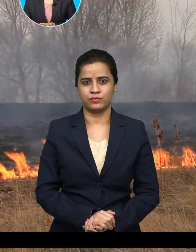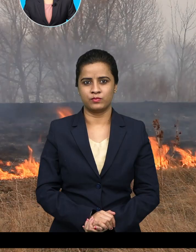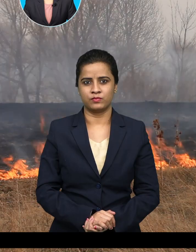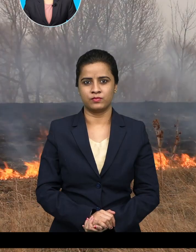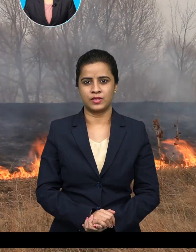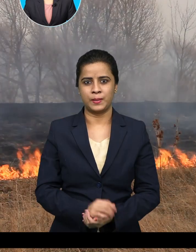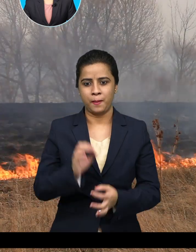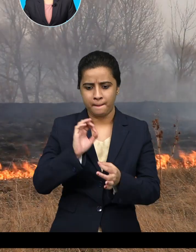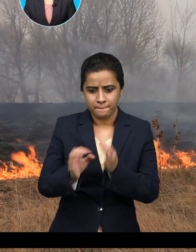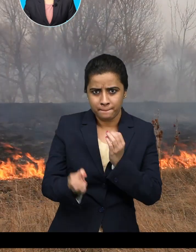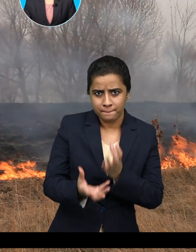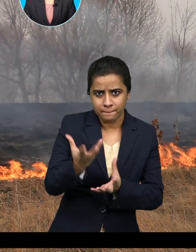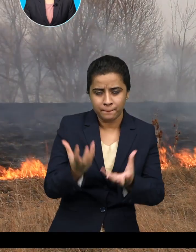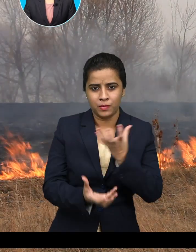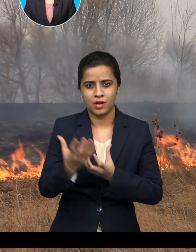Incineration,